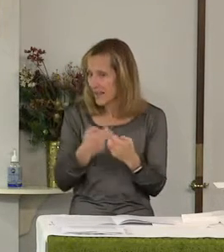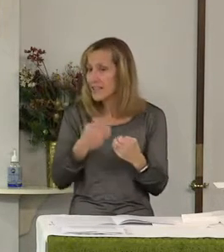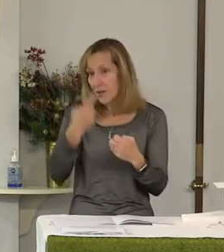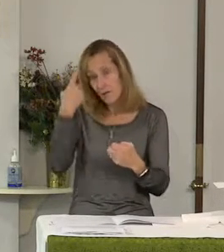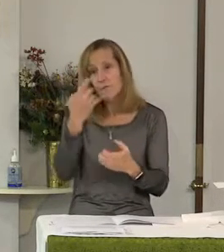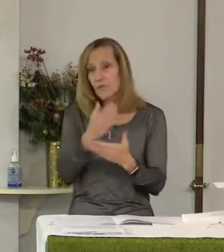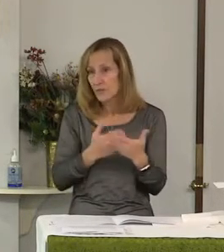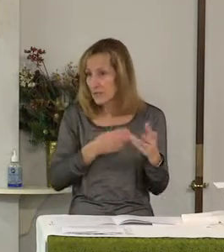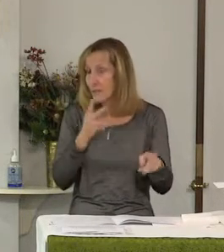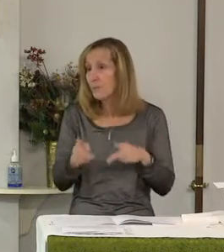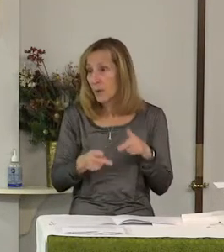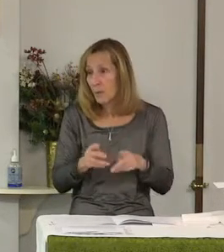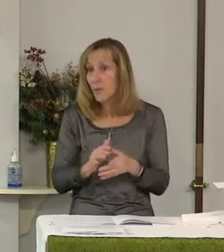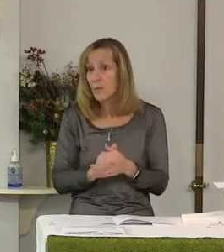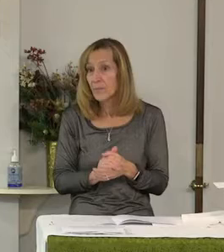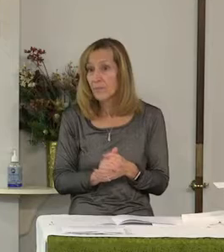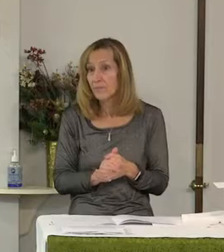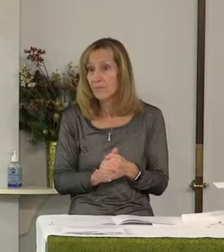for some people.